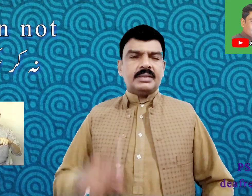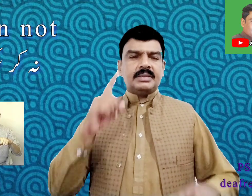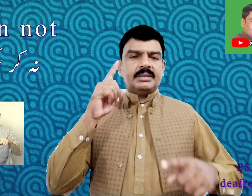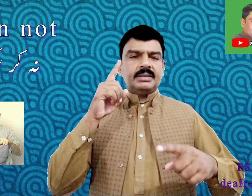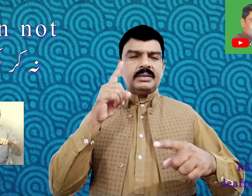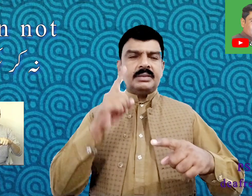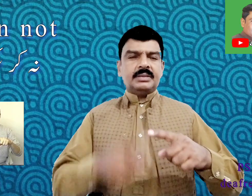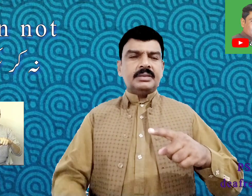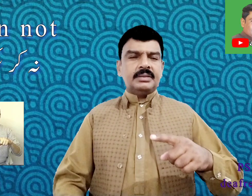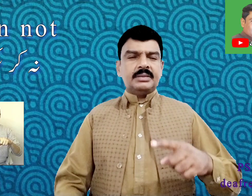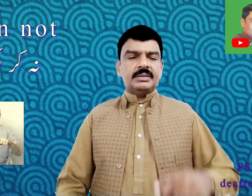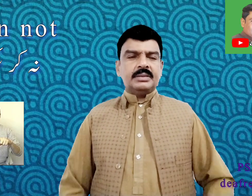cannot,